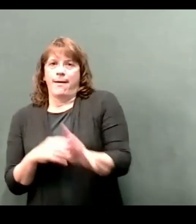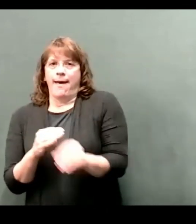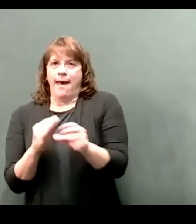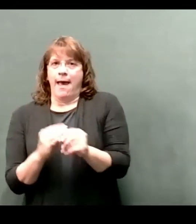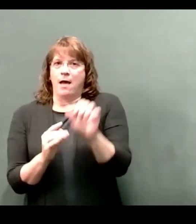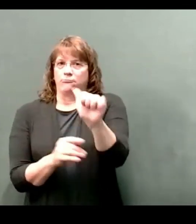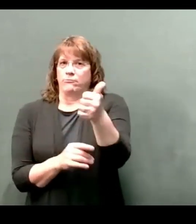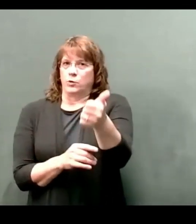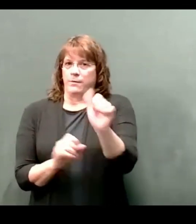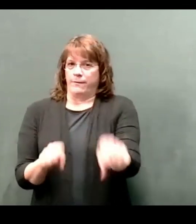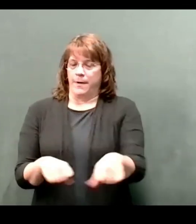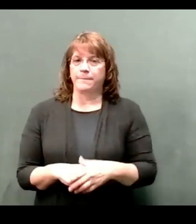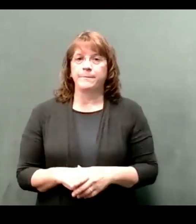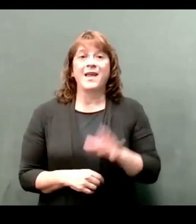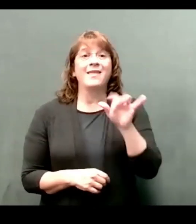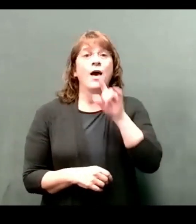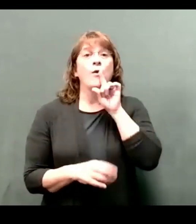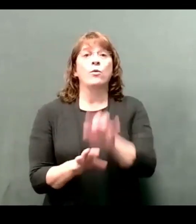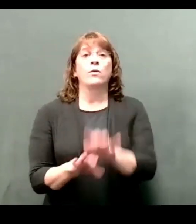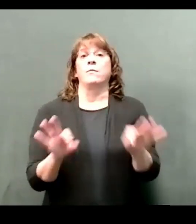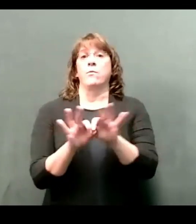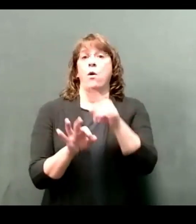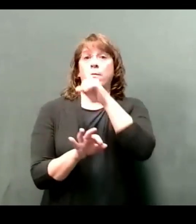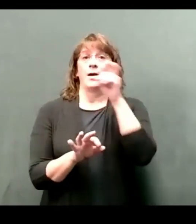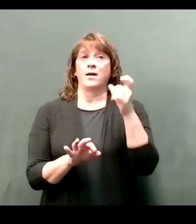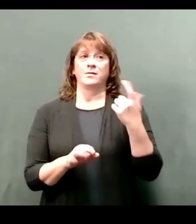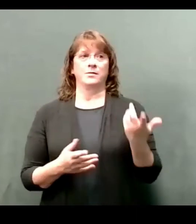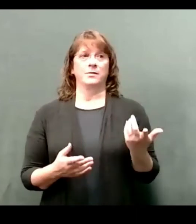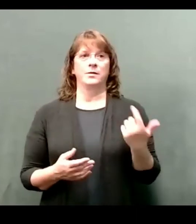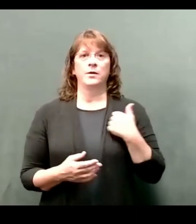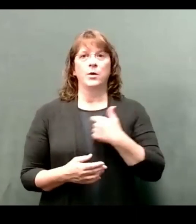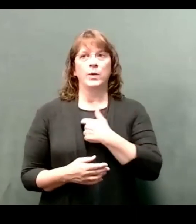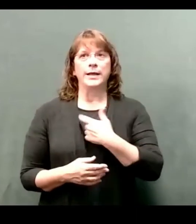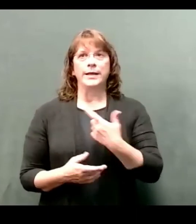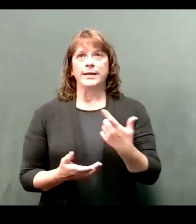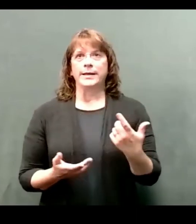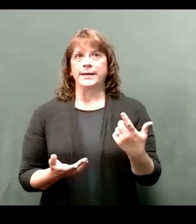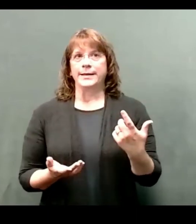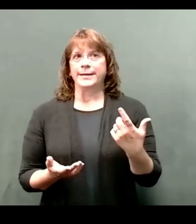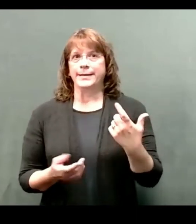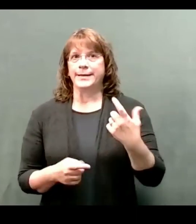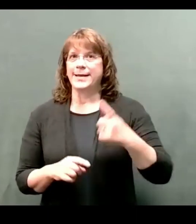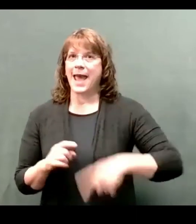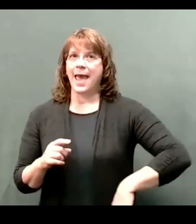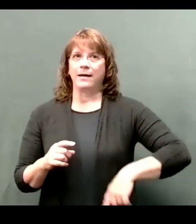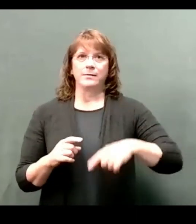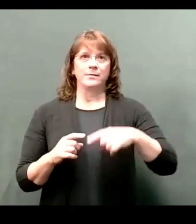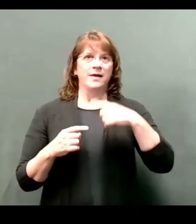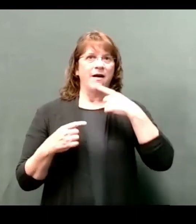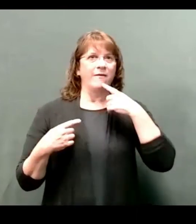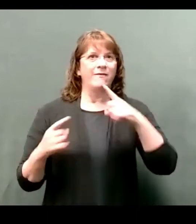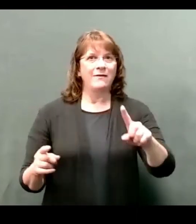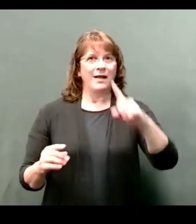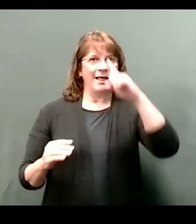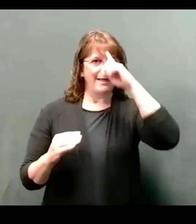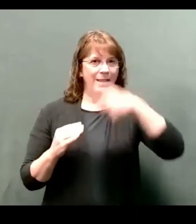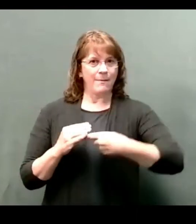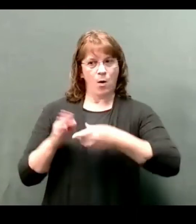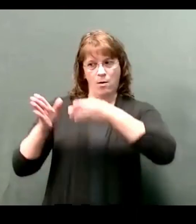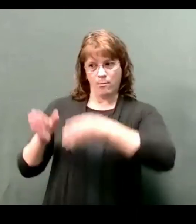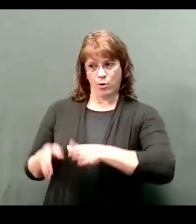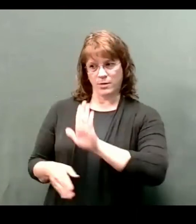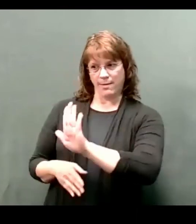flexibility. This is crucial because we can't effectively think about the oppression that someone